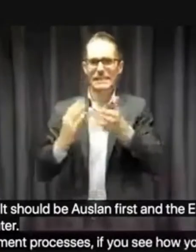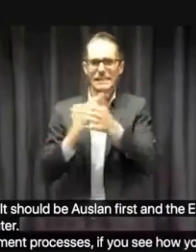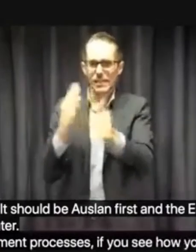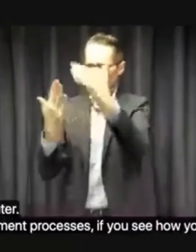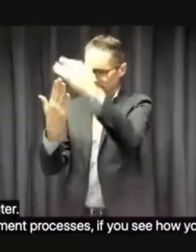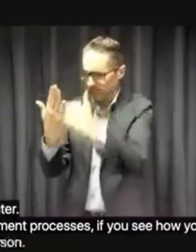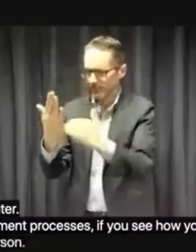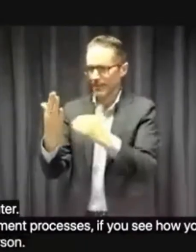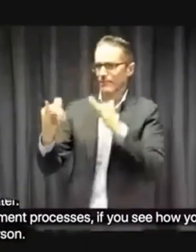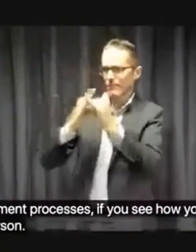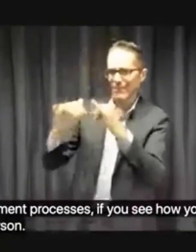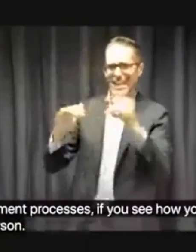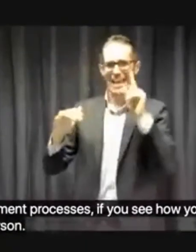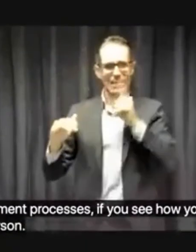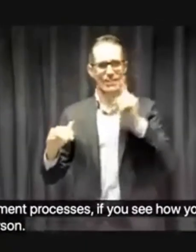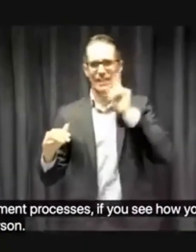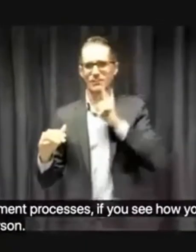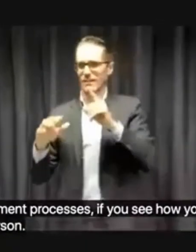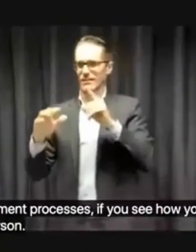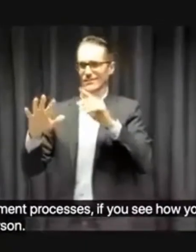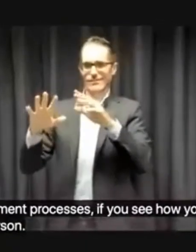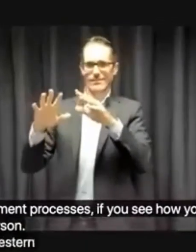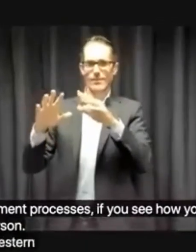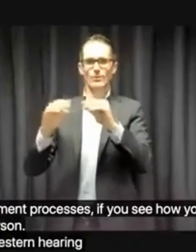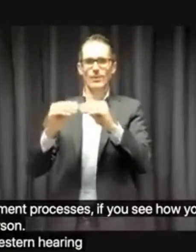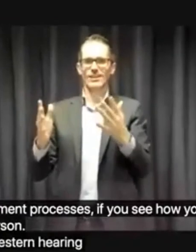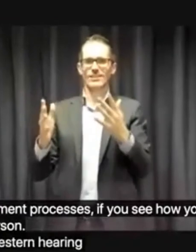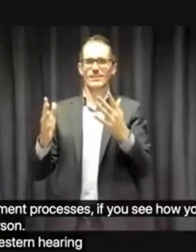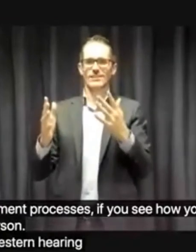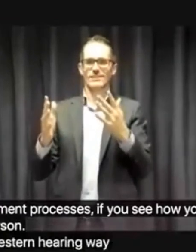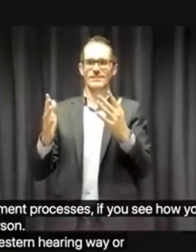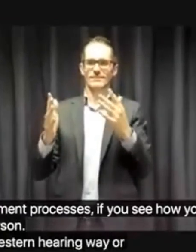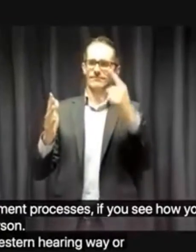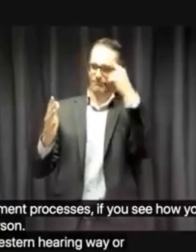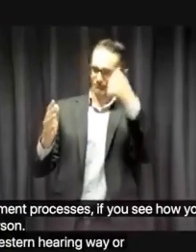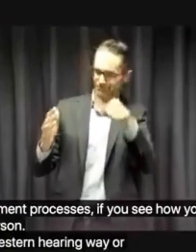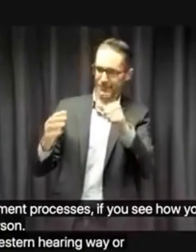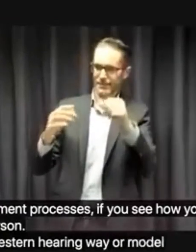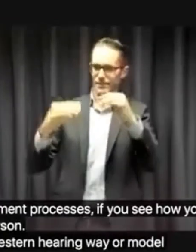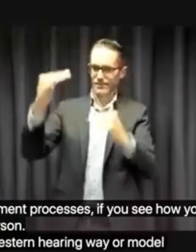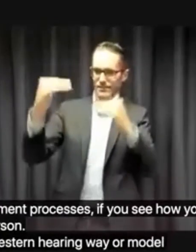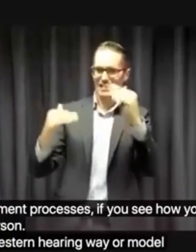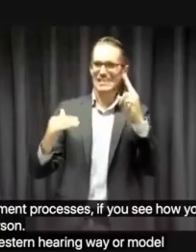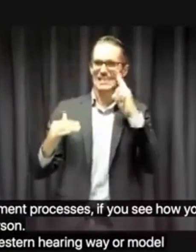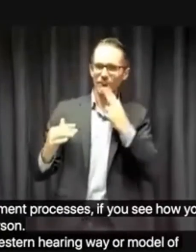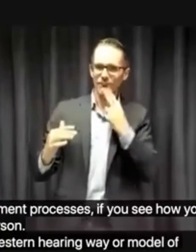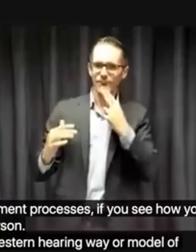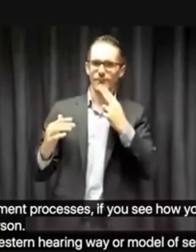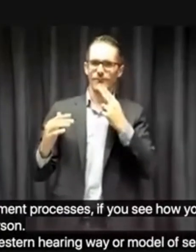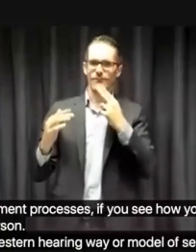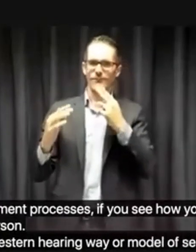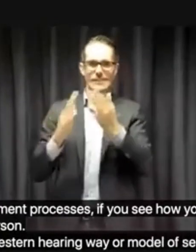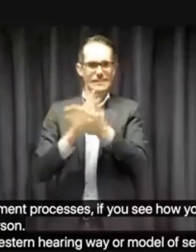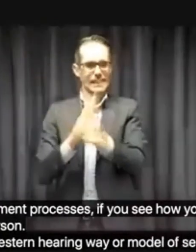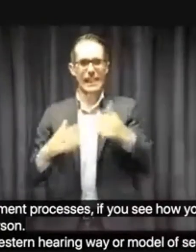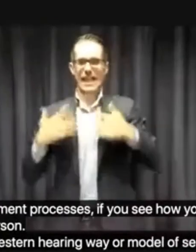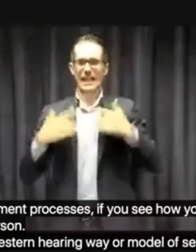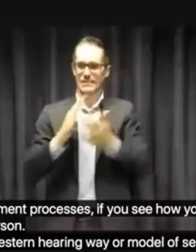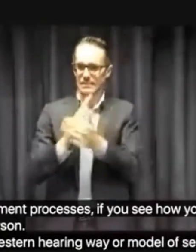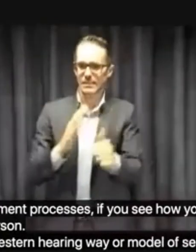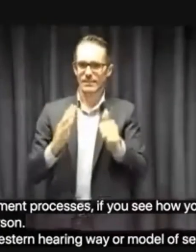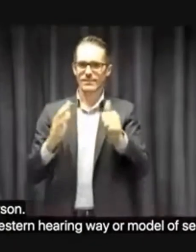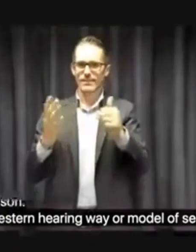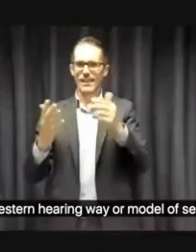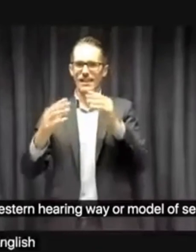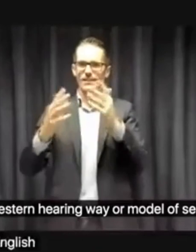selecting a CEO? Are you looking at their business skills, how they interview in a hearing way using spoken English and not thinking about a deaf person,